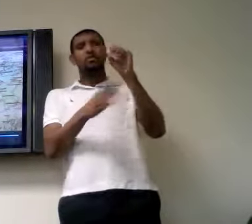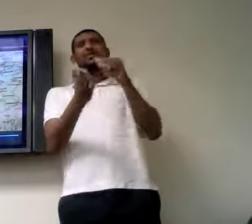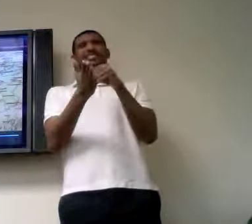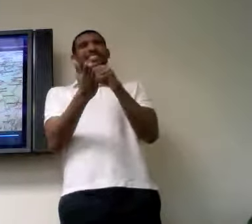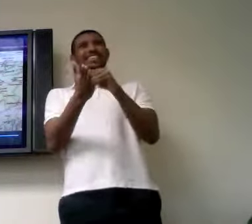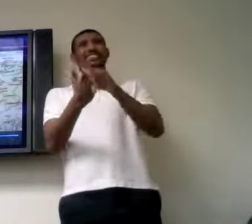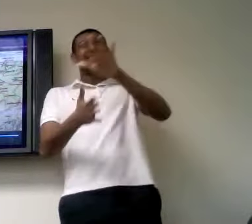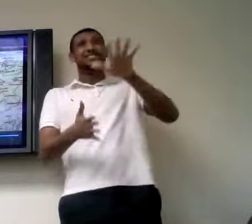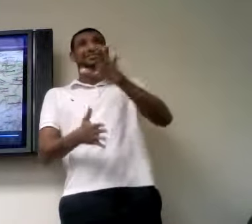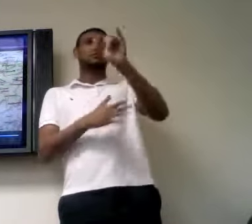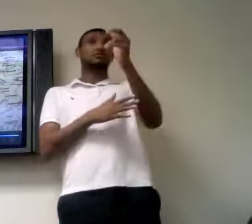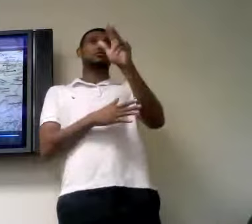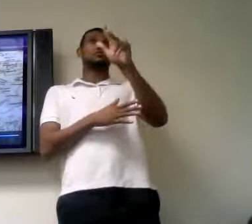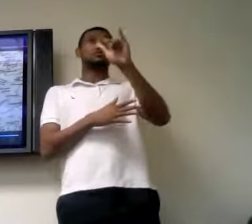in July of 1863.